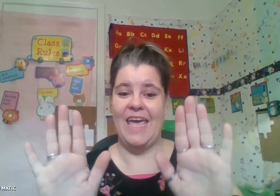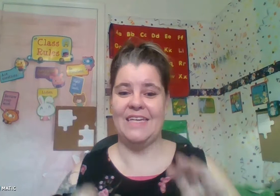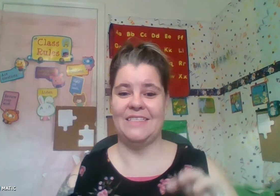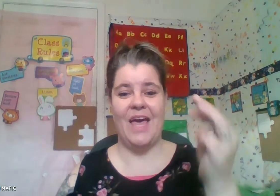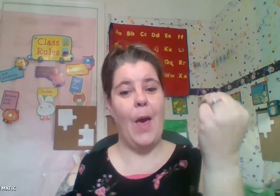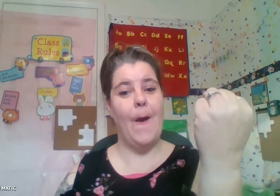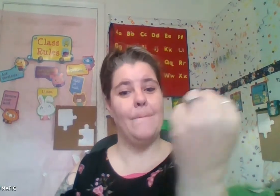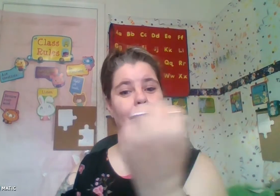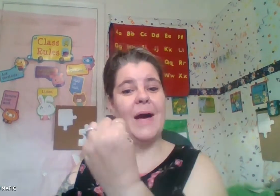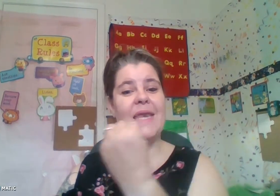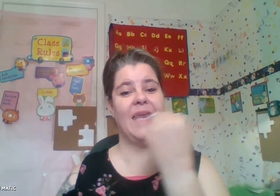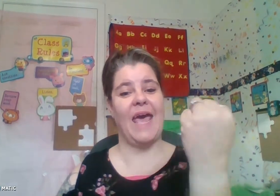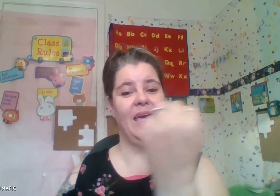Sunday, Monday,